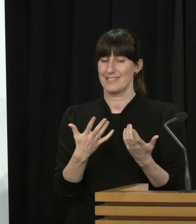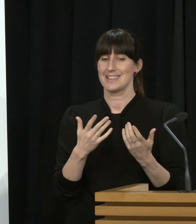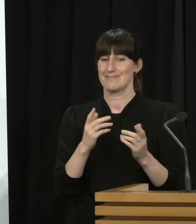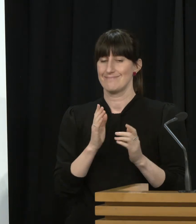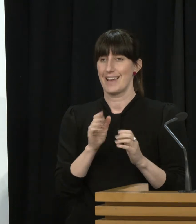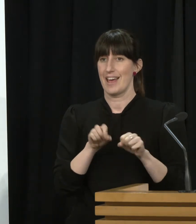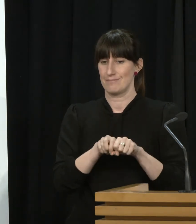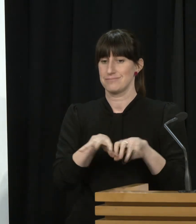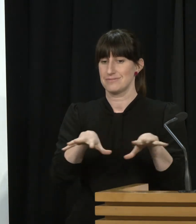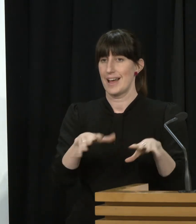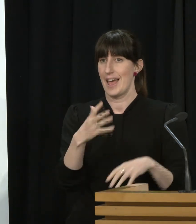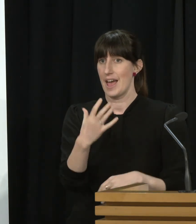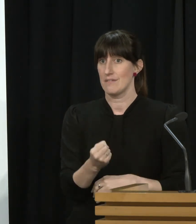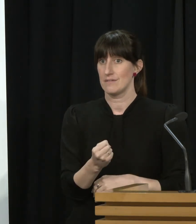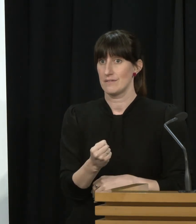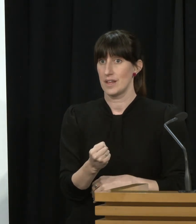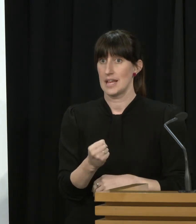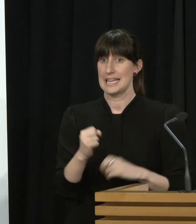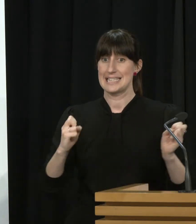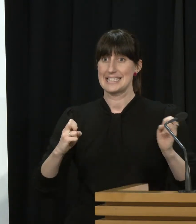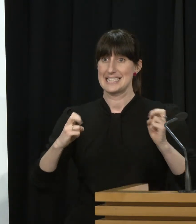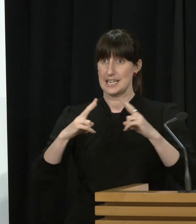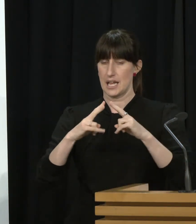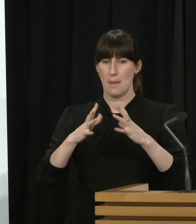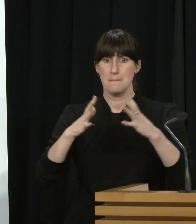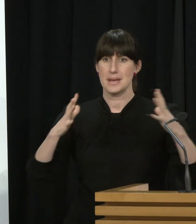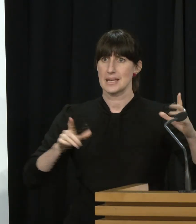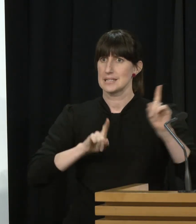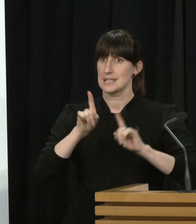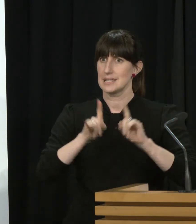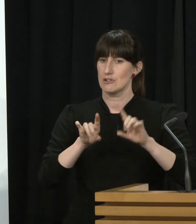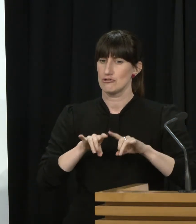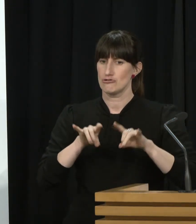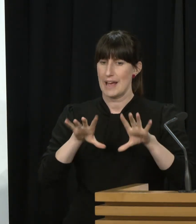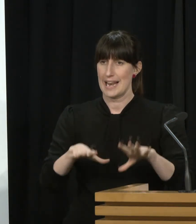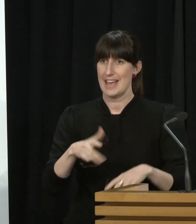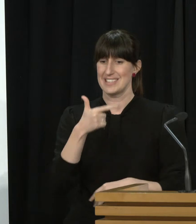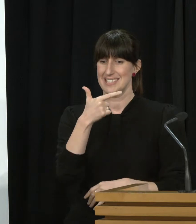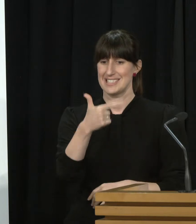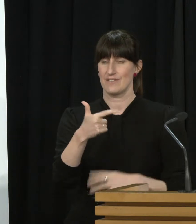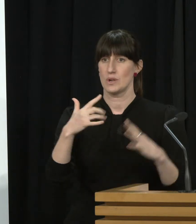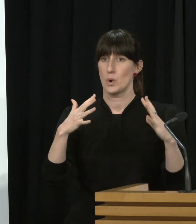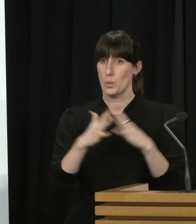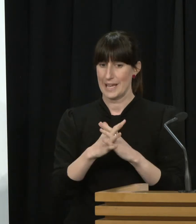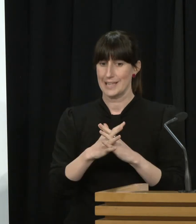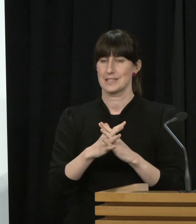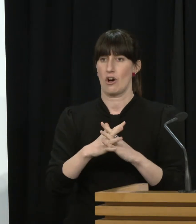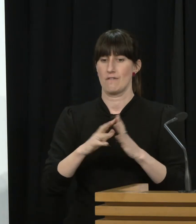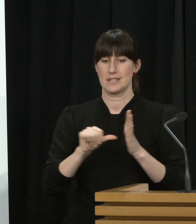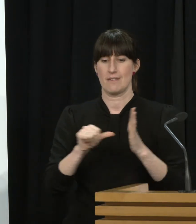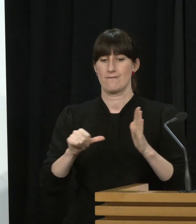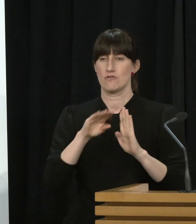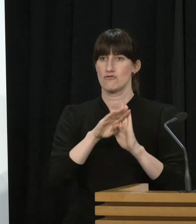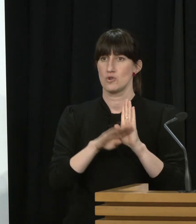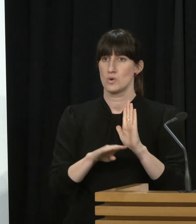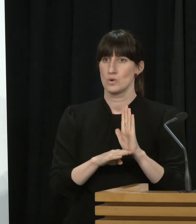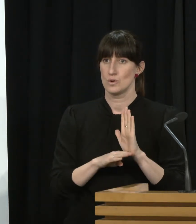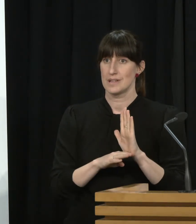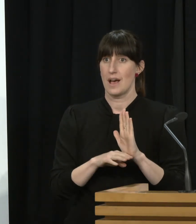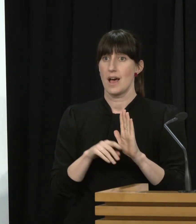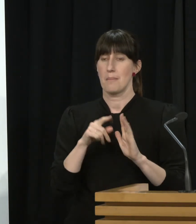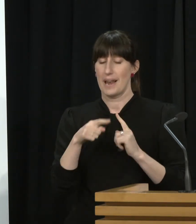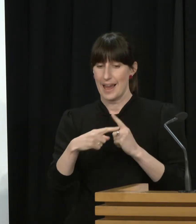in its 7th week of restrictions, including a stay-at-home order, which is the result of the Delta